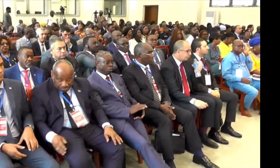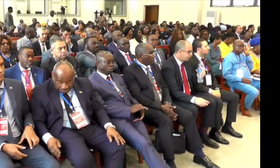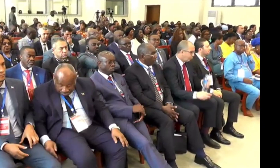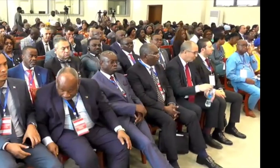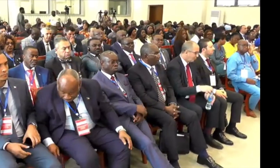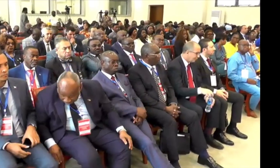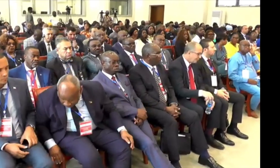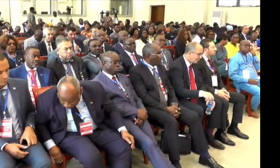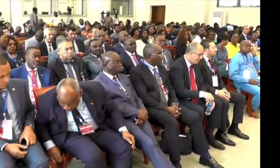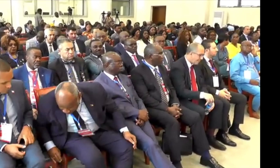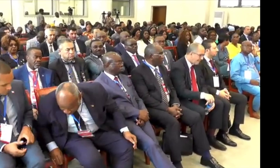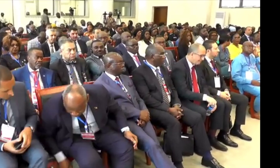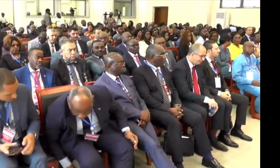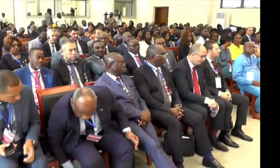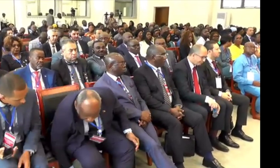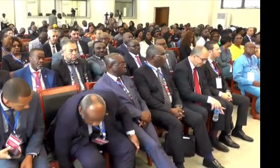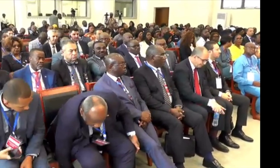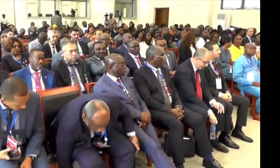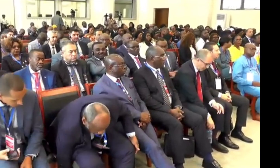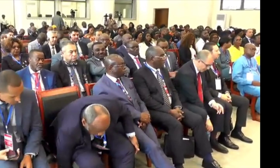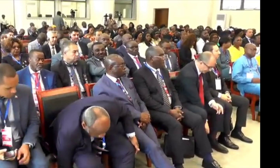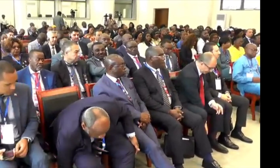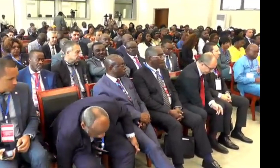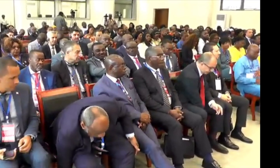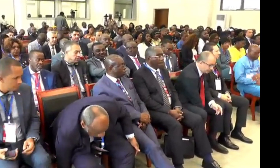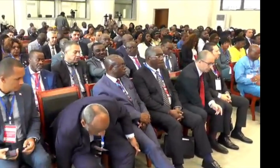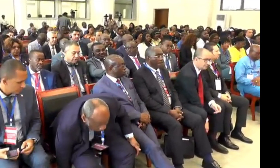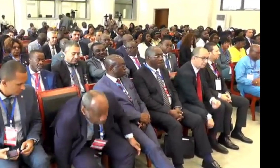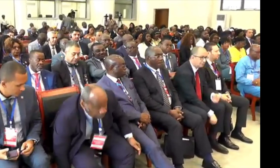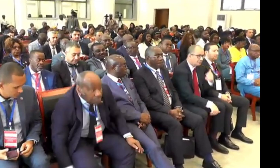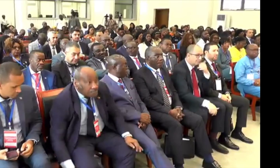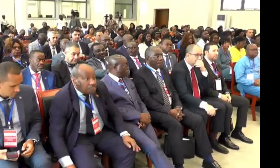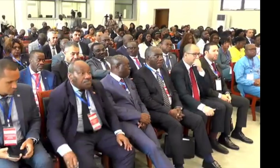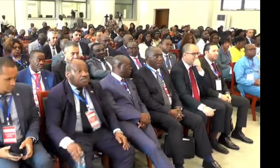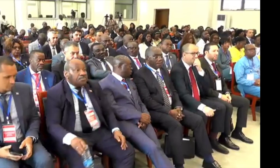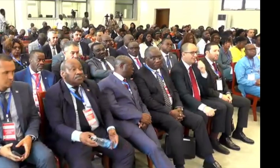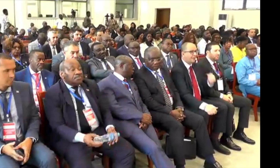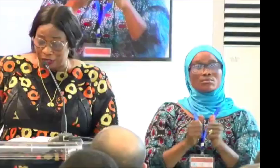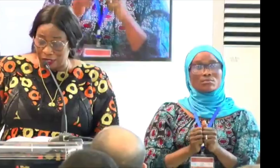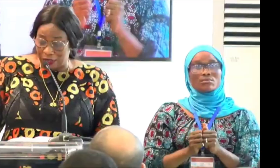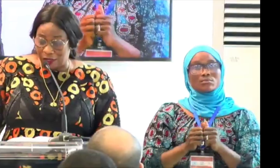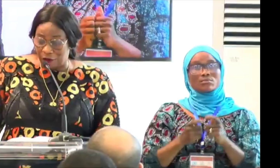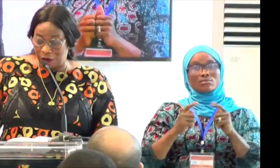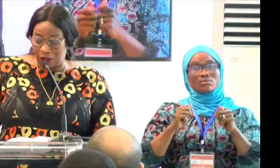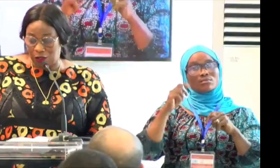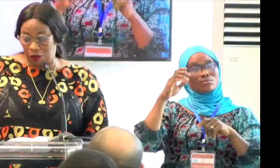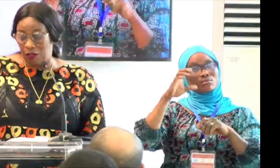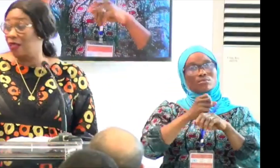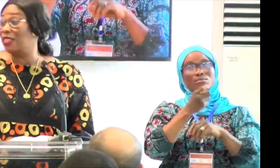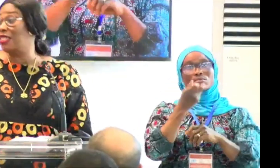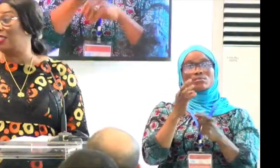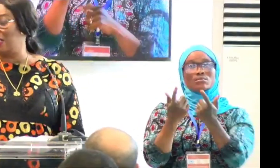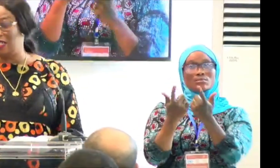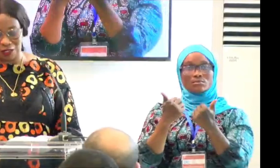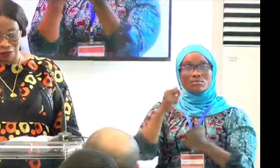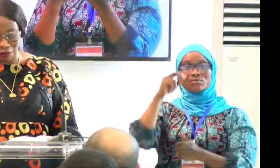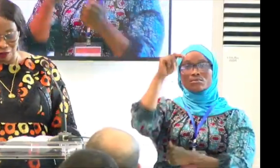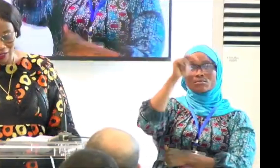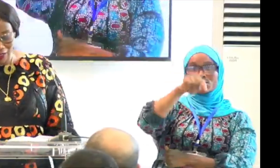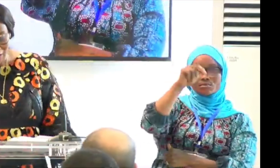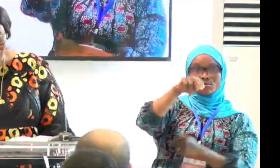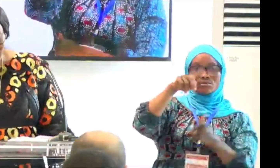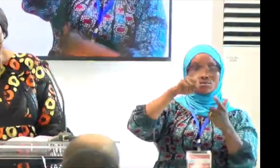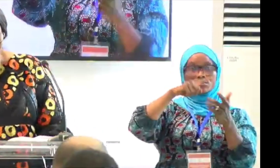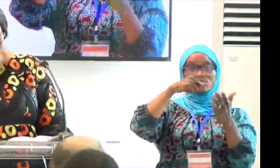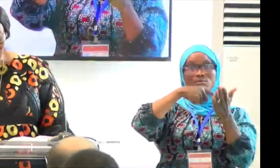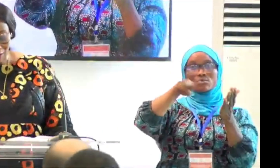Thank you very much, Cabinet. One thing that runs through all the three speakers is the need to